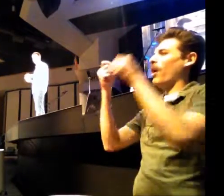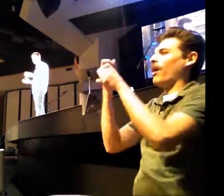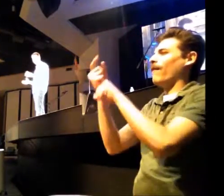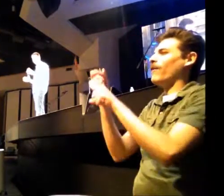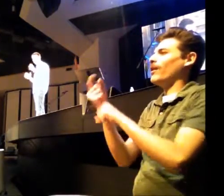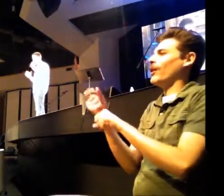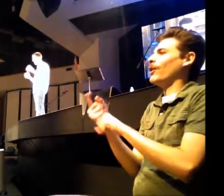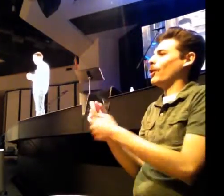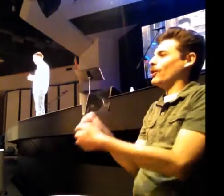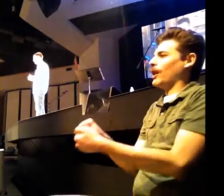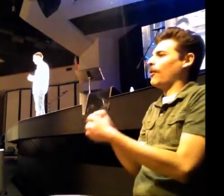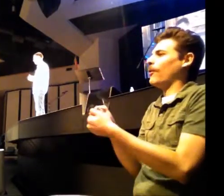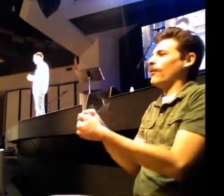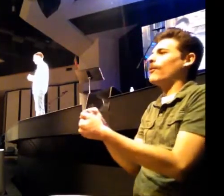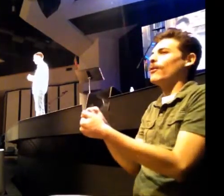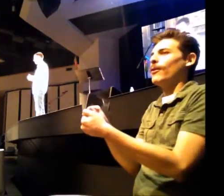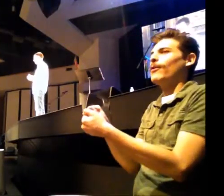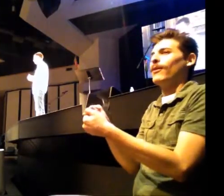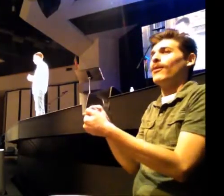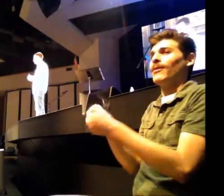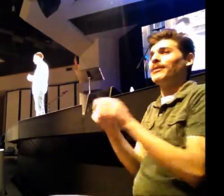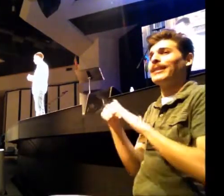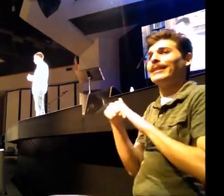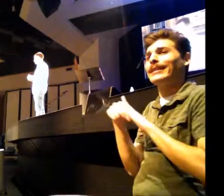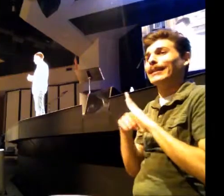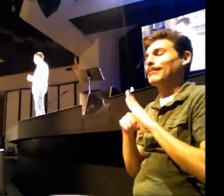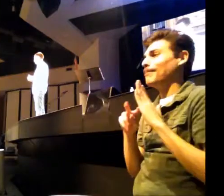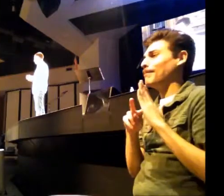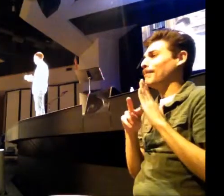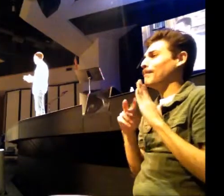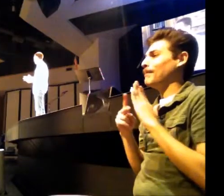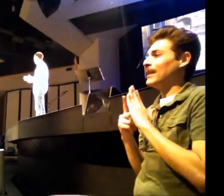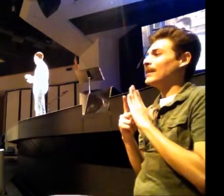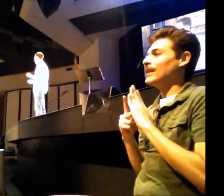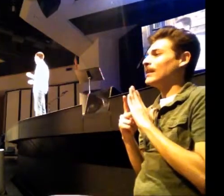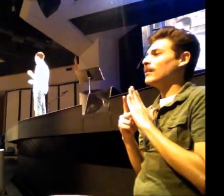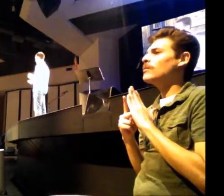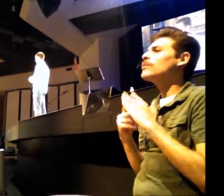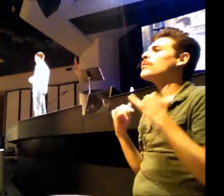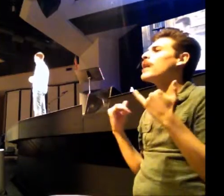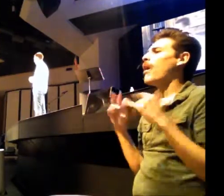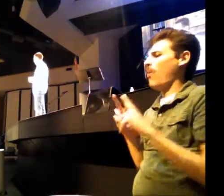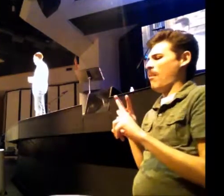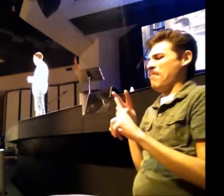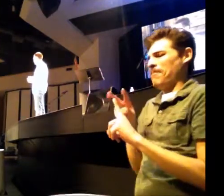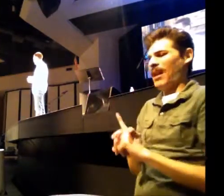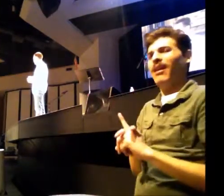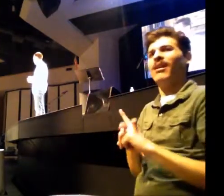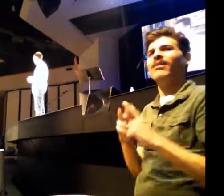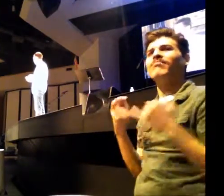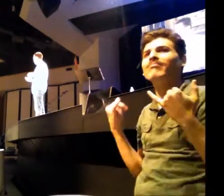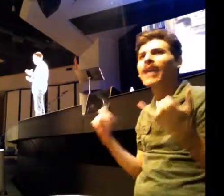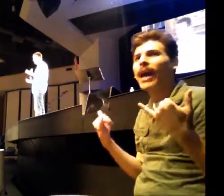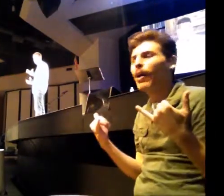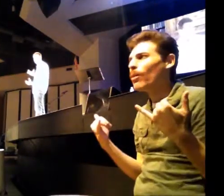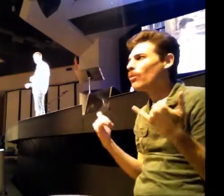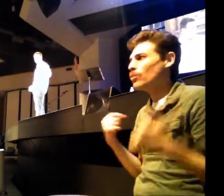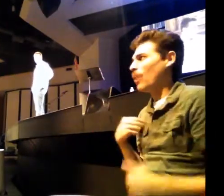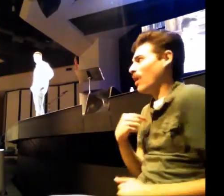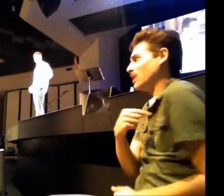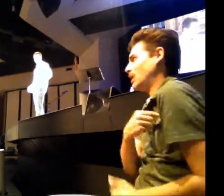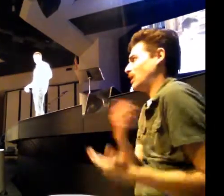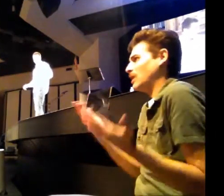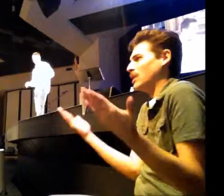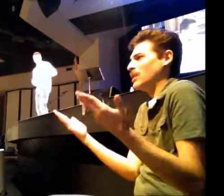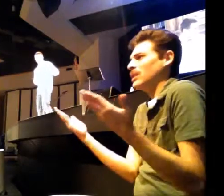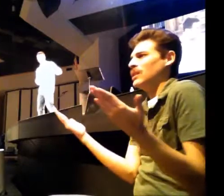with one another, deeply powerful and impactful. So what does that mean for us today? If we were to remember,